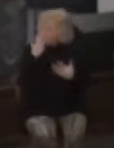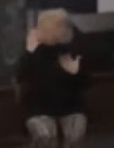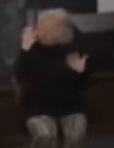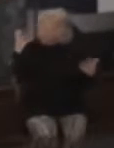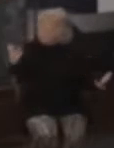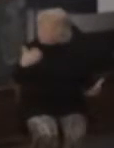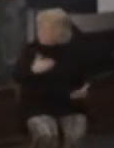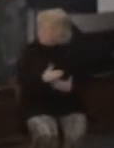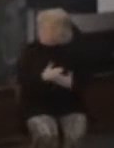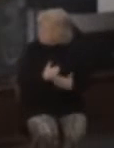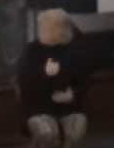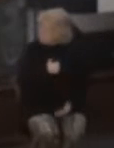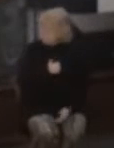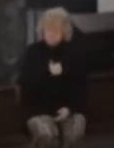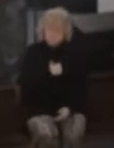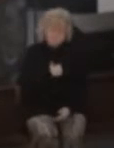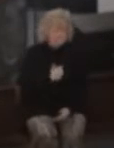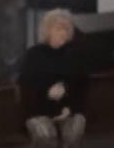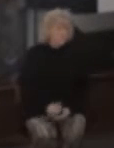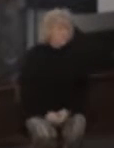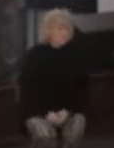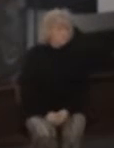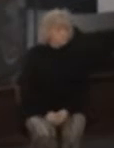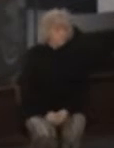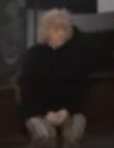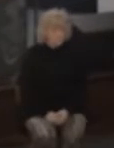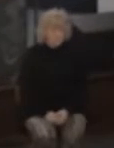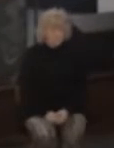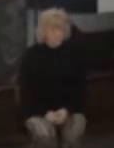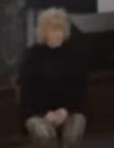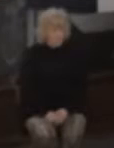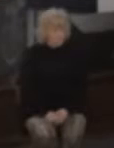slanderers. Did you see what comes first?